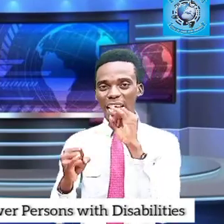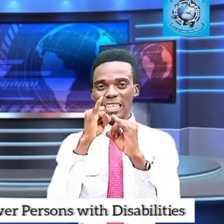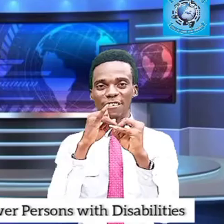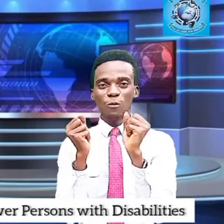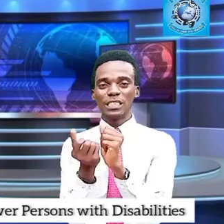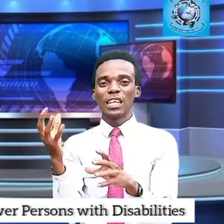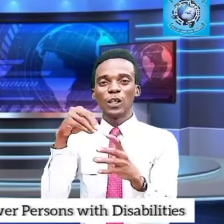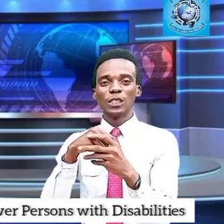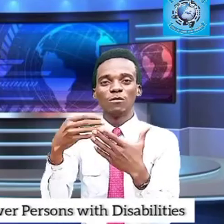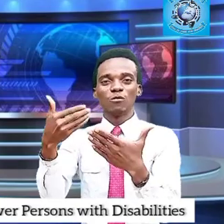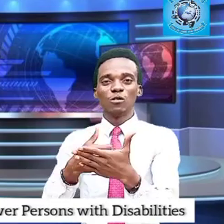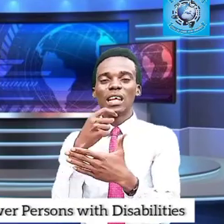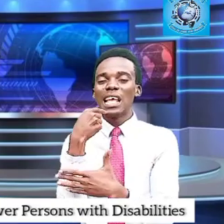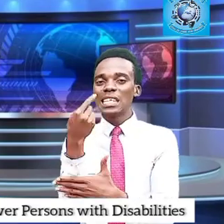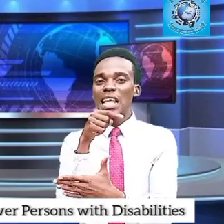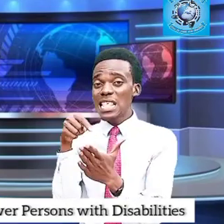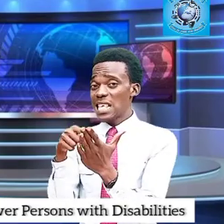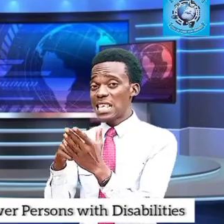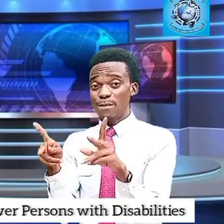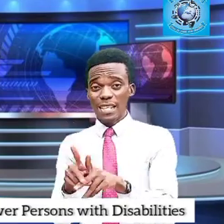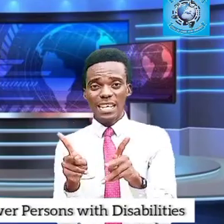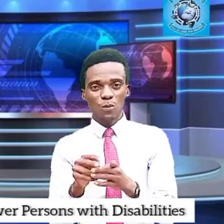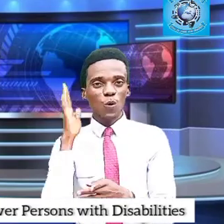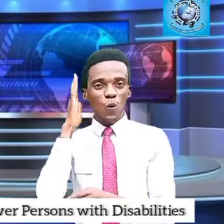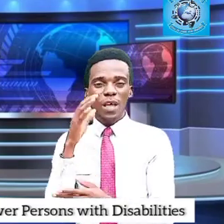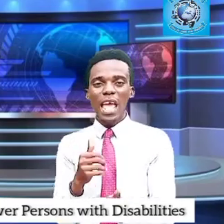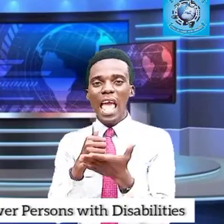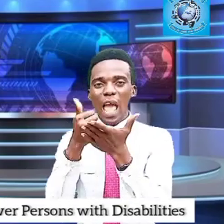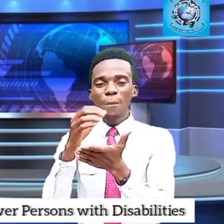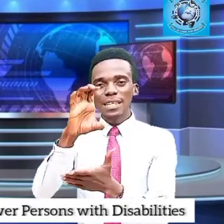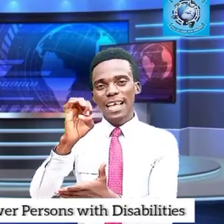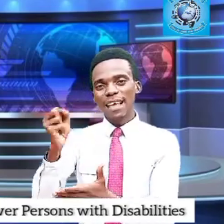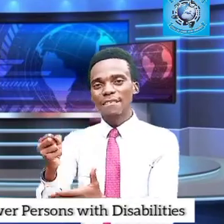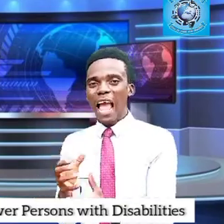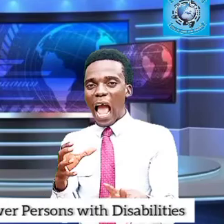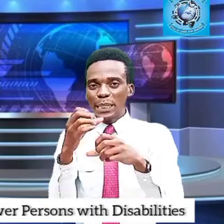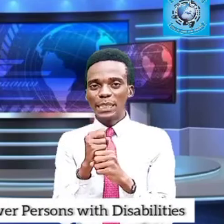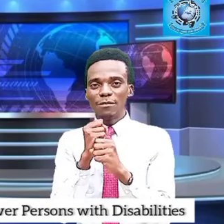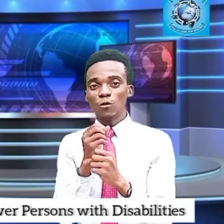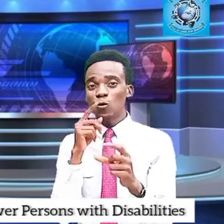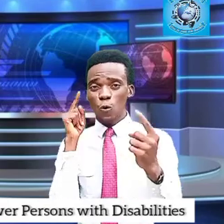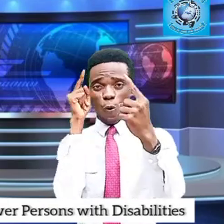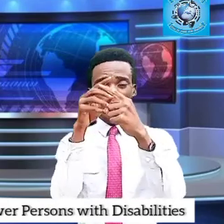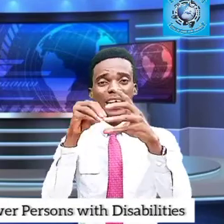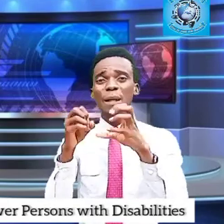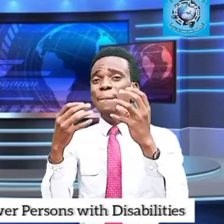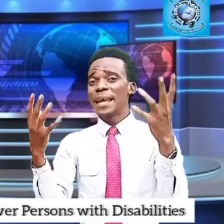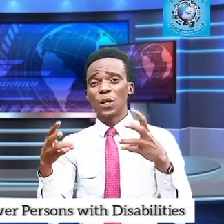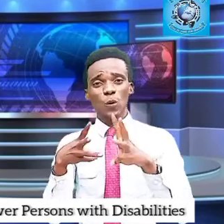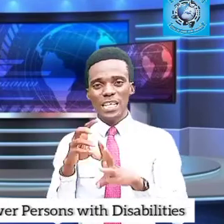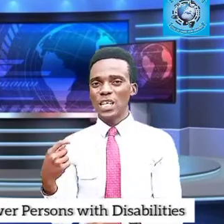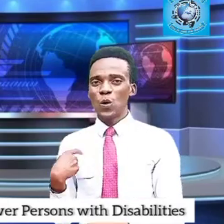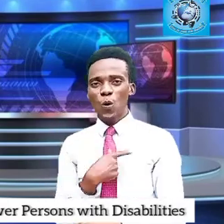Inclusive News, said this partnership will help CSF achieve our set goals in many ways. We'll be working